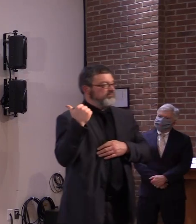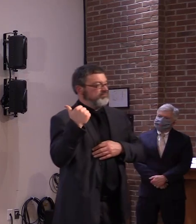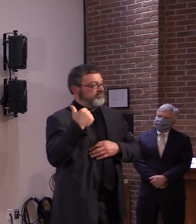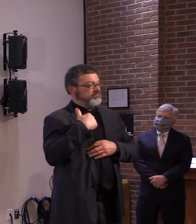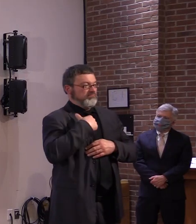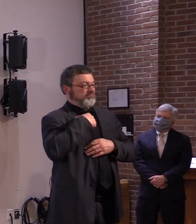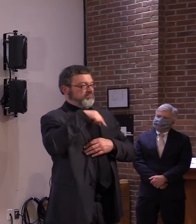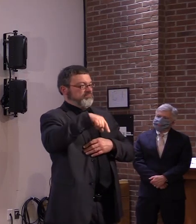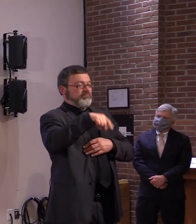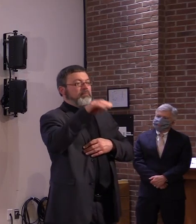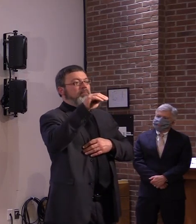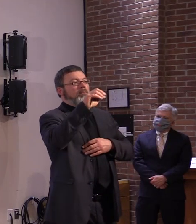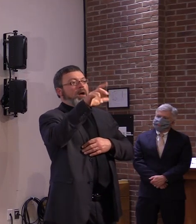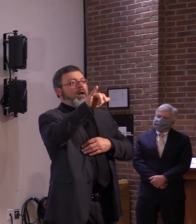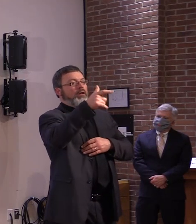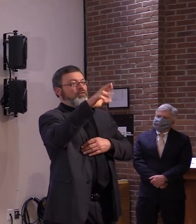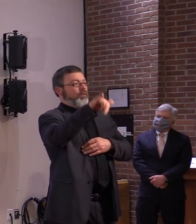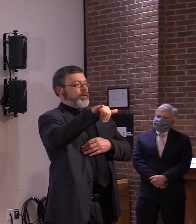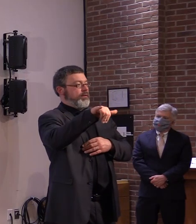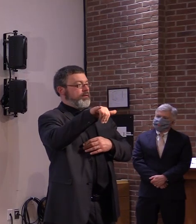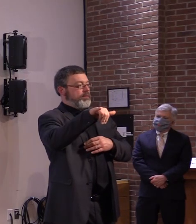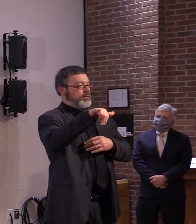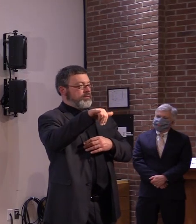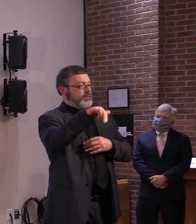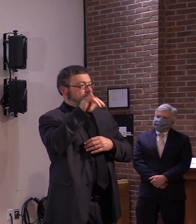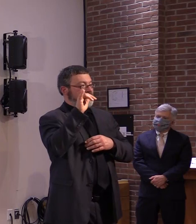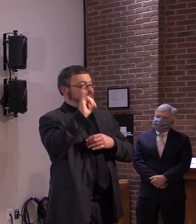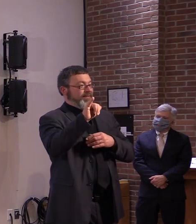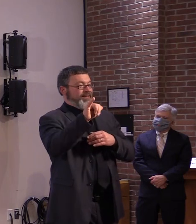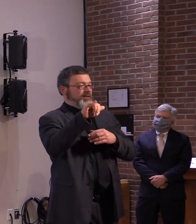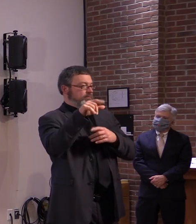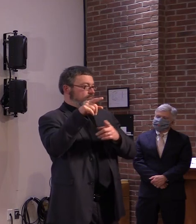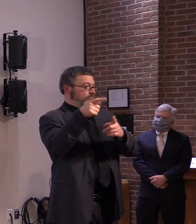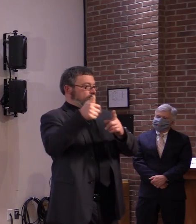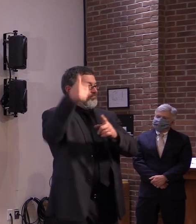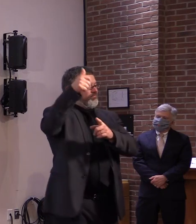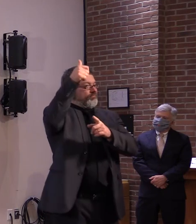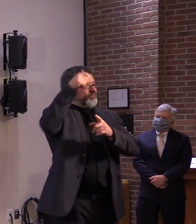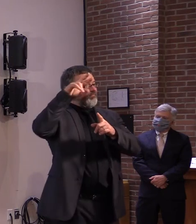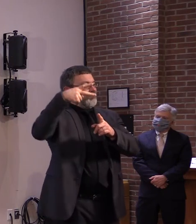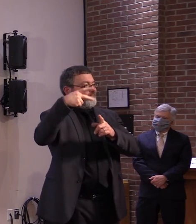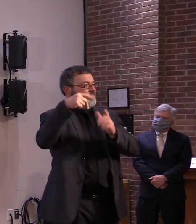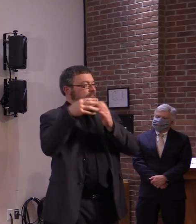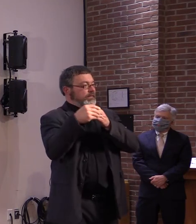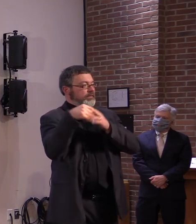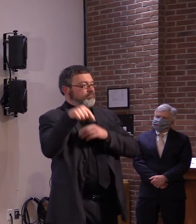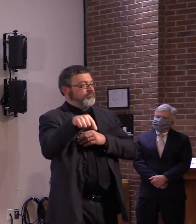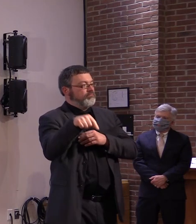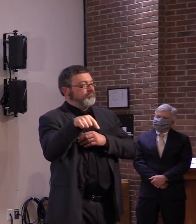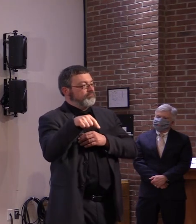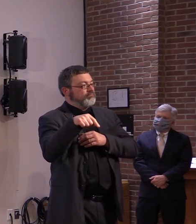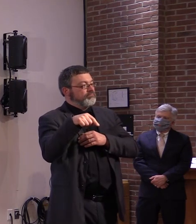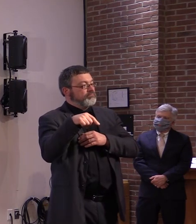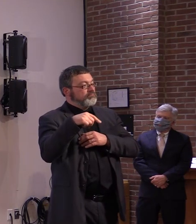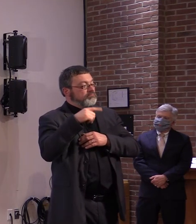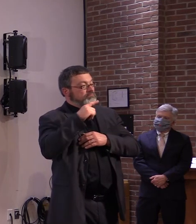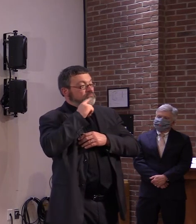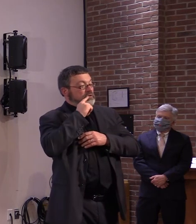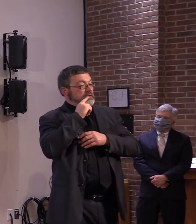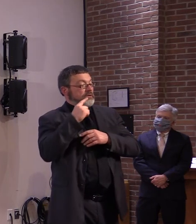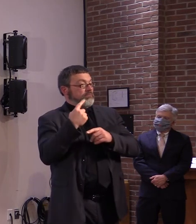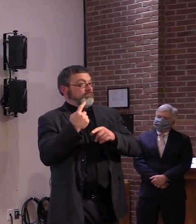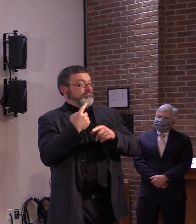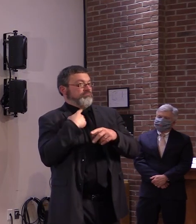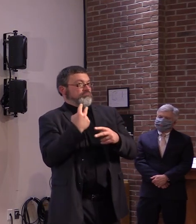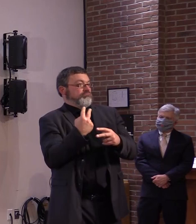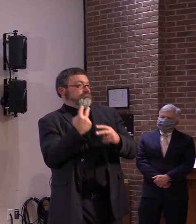in terms of the leadership, it is quite ironic in some respects. I look back 4 years ago when I came into